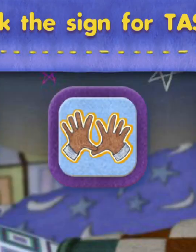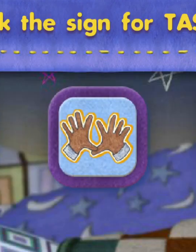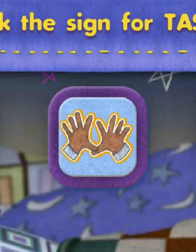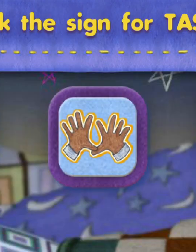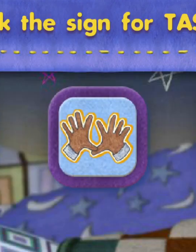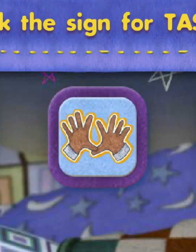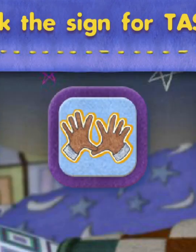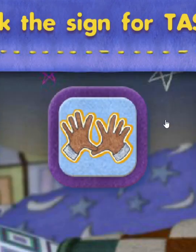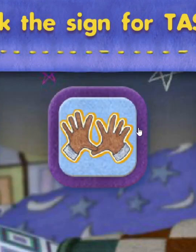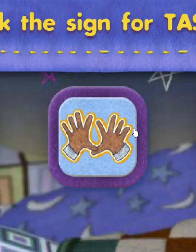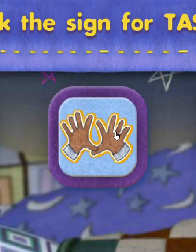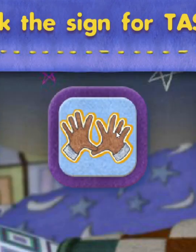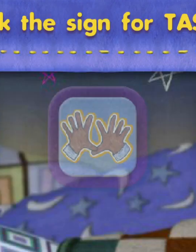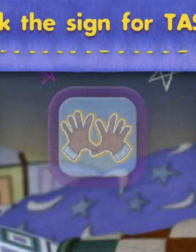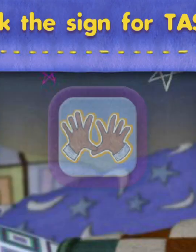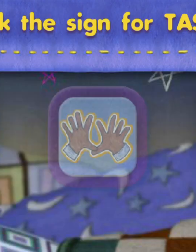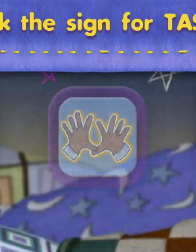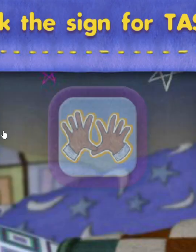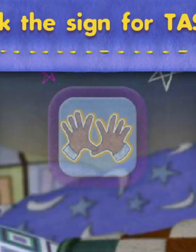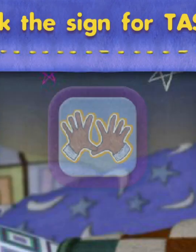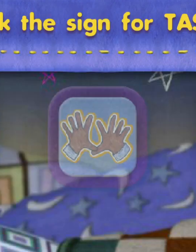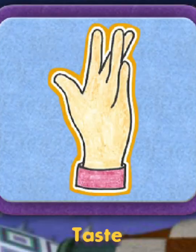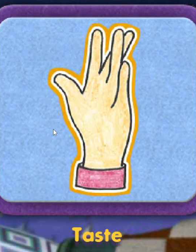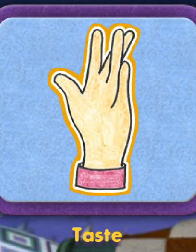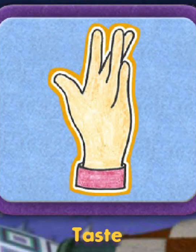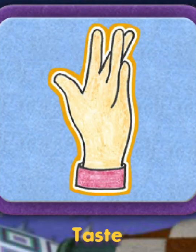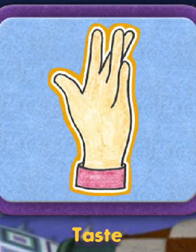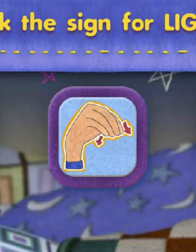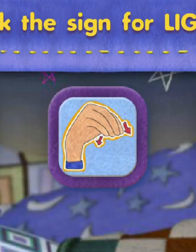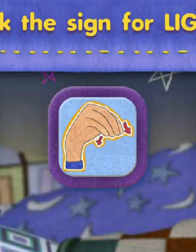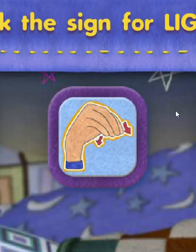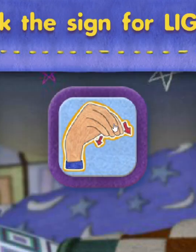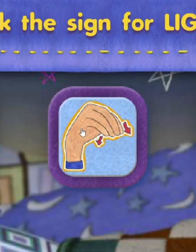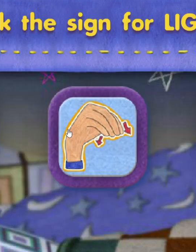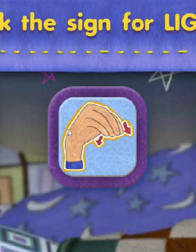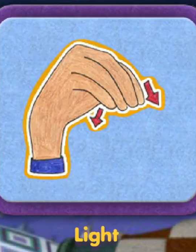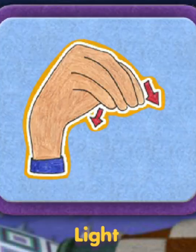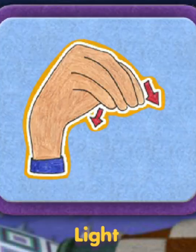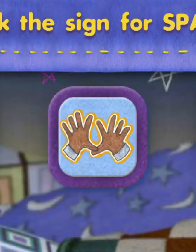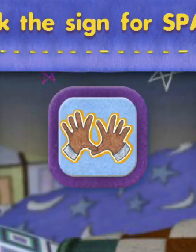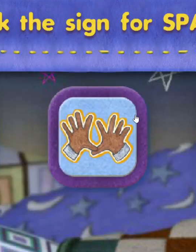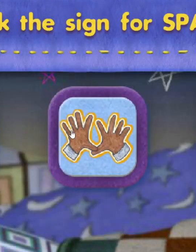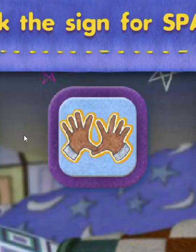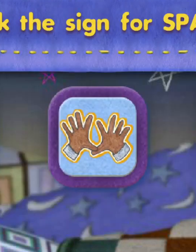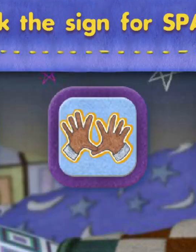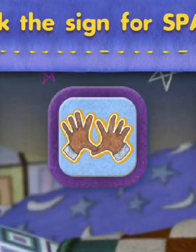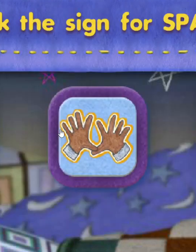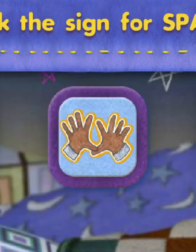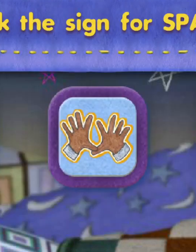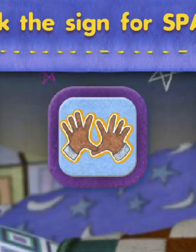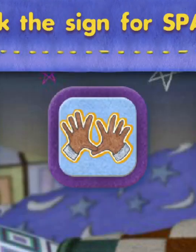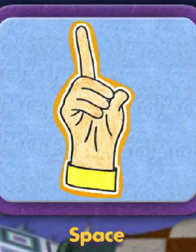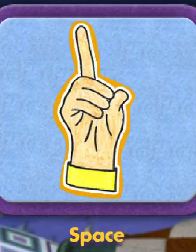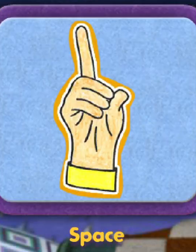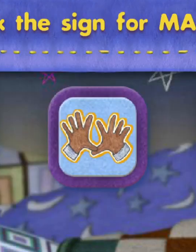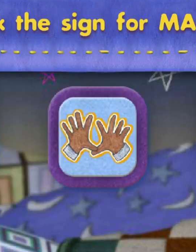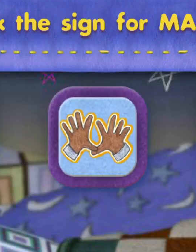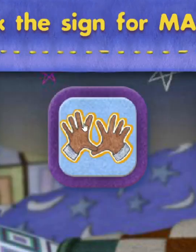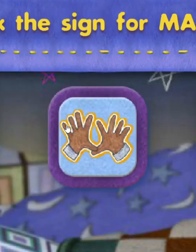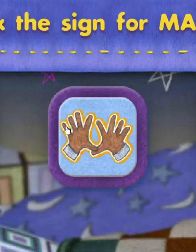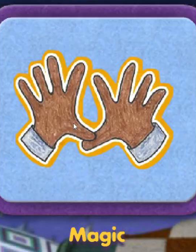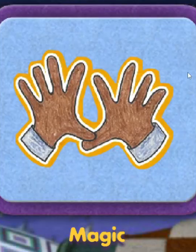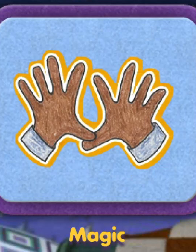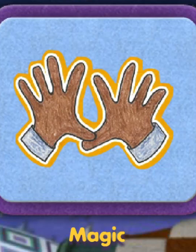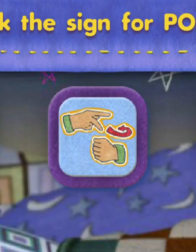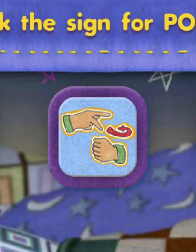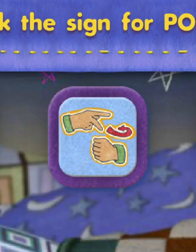Learn sign. Click the sign for. Let's try that again. You'd click the sign. Which sign is your?